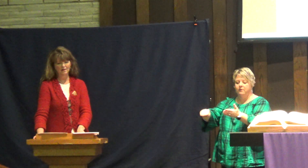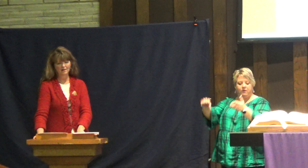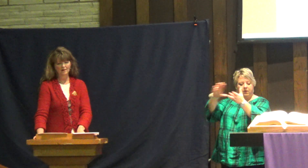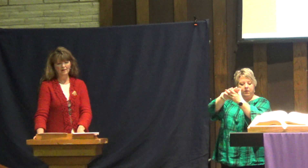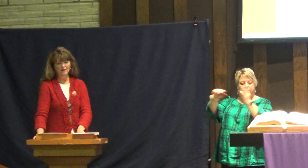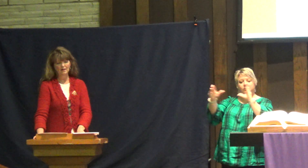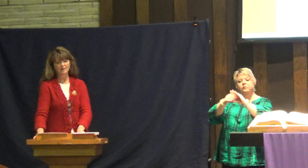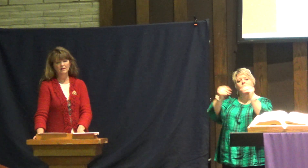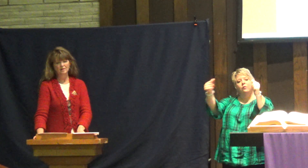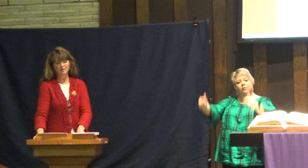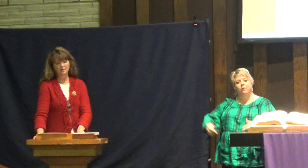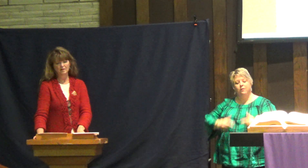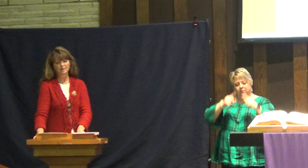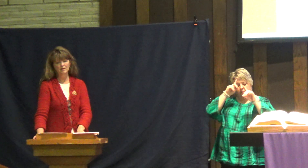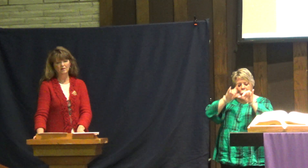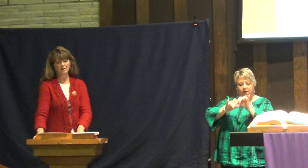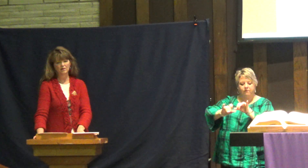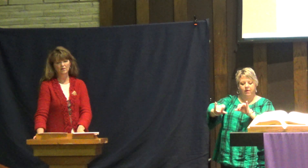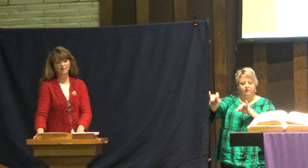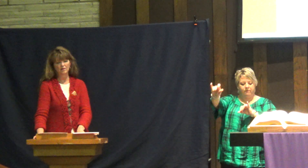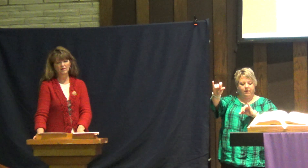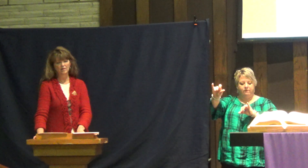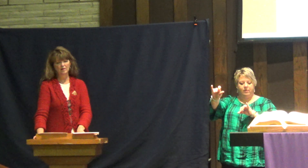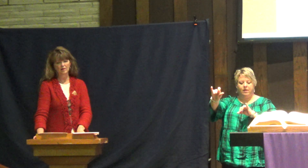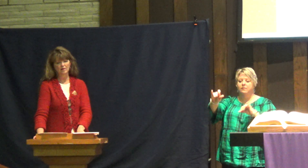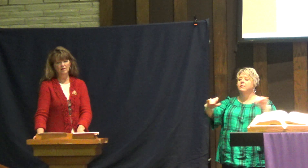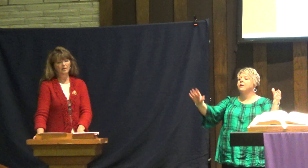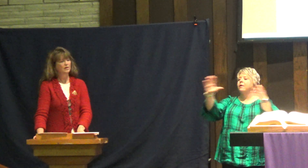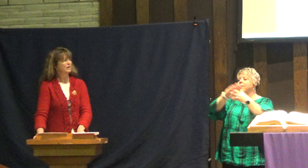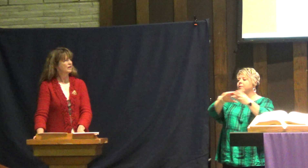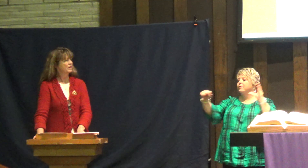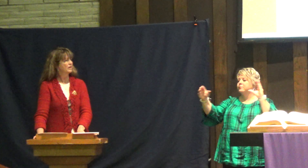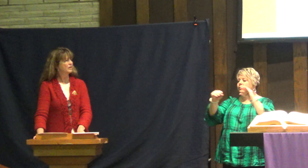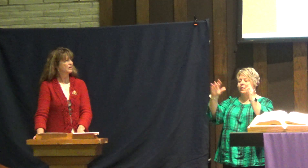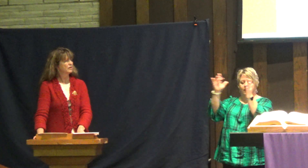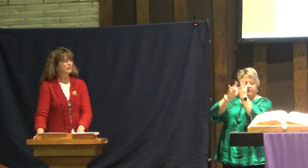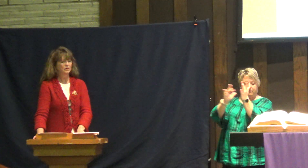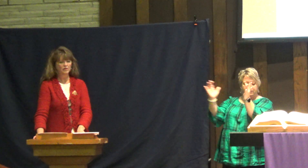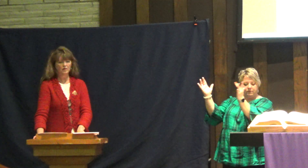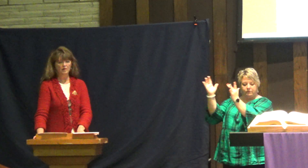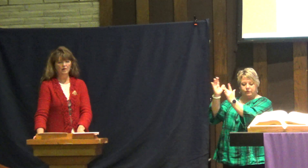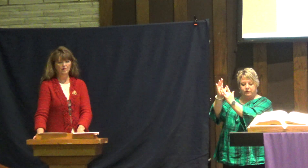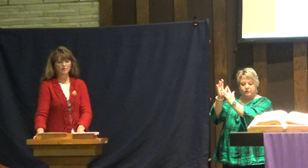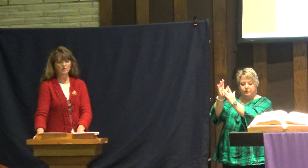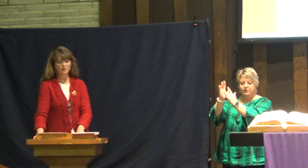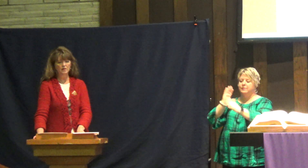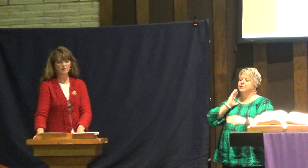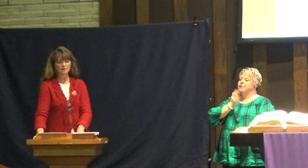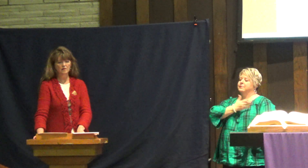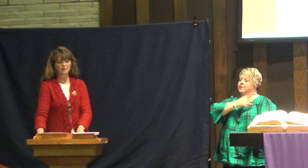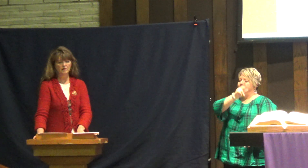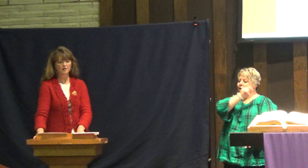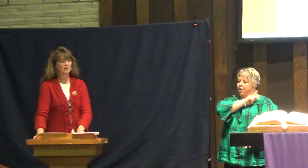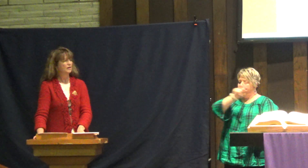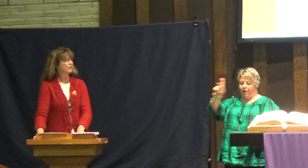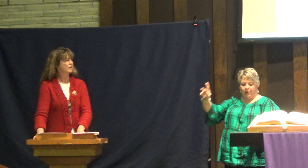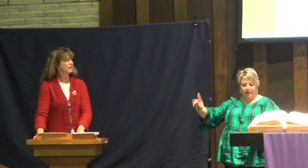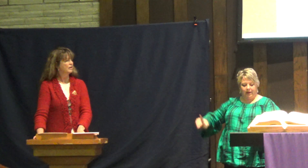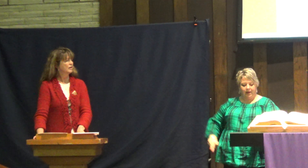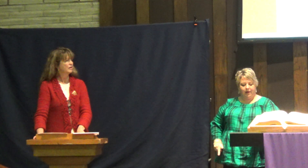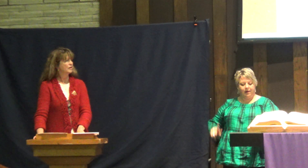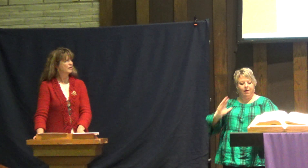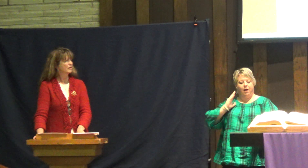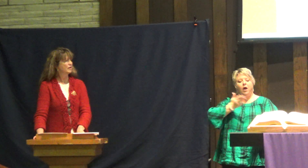forgiveness, the story of life everlasting, the story of Jesus,